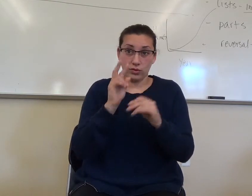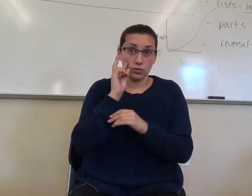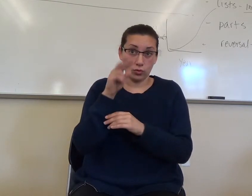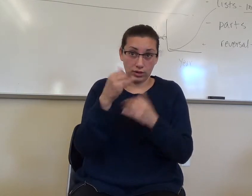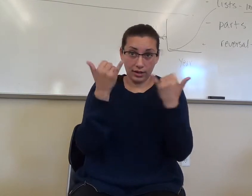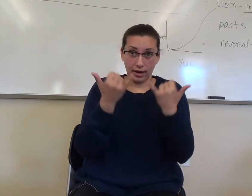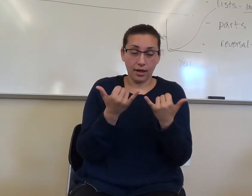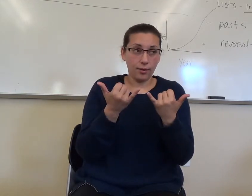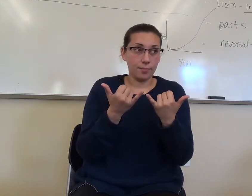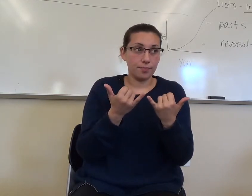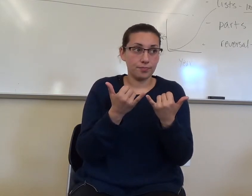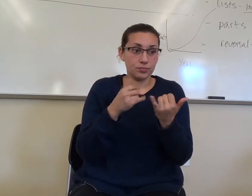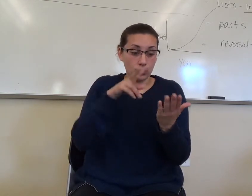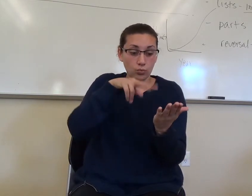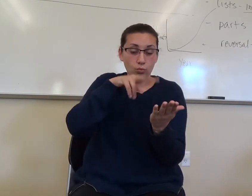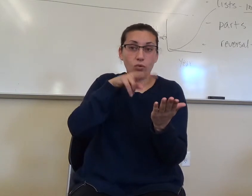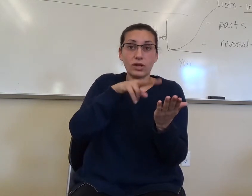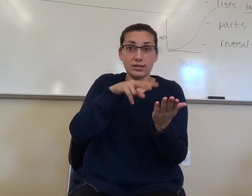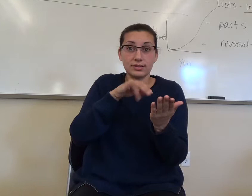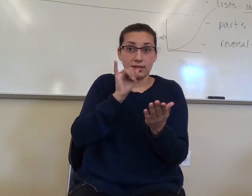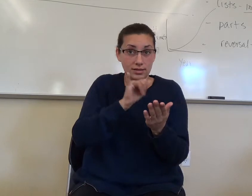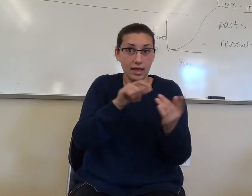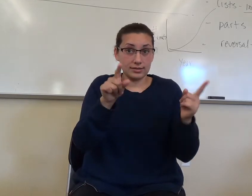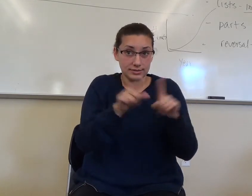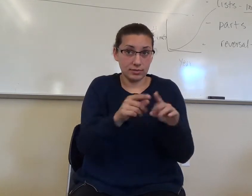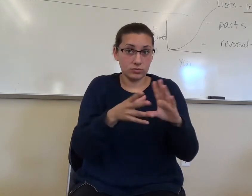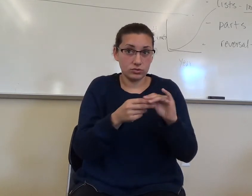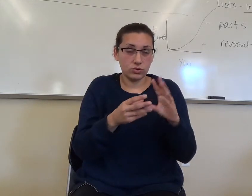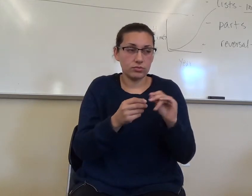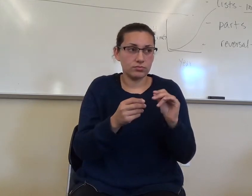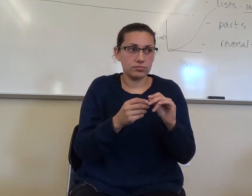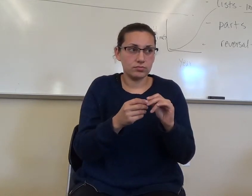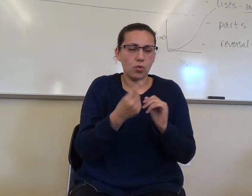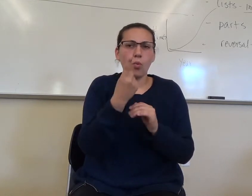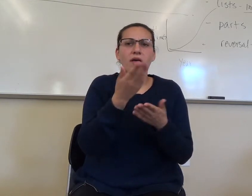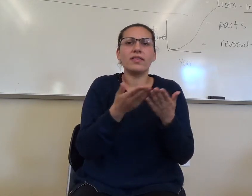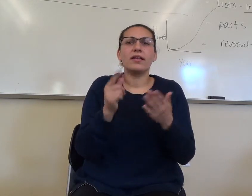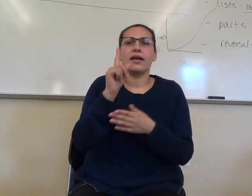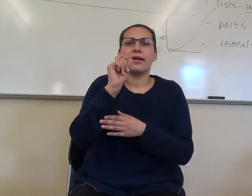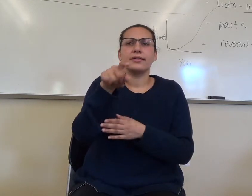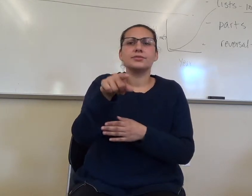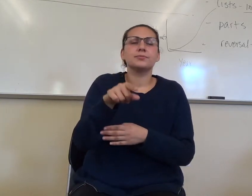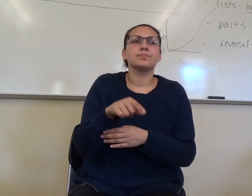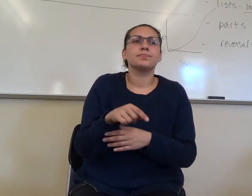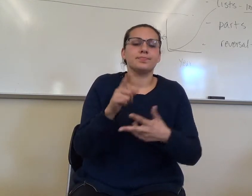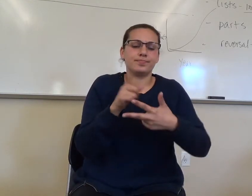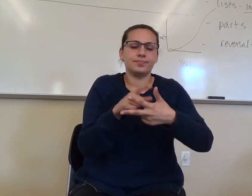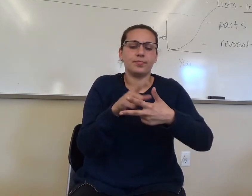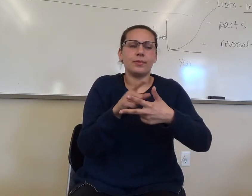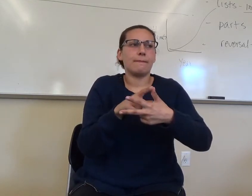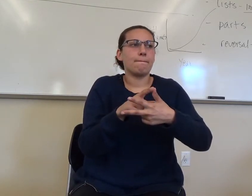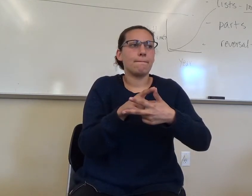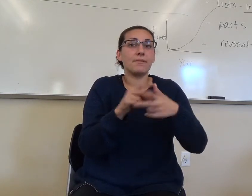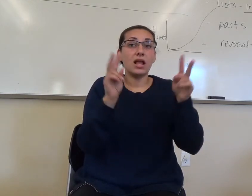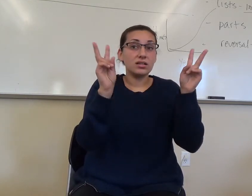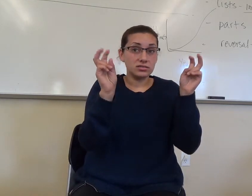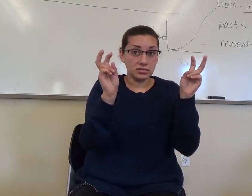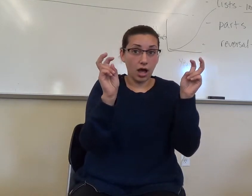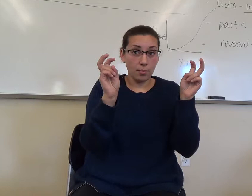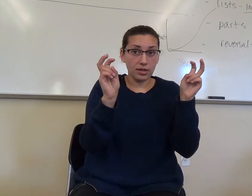back at it, you'll see that one of the questions I asked you was what's the topic and what's the main idea, okay? And then